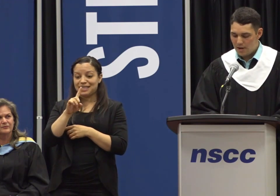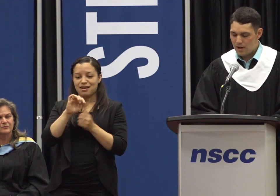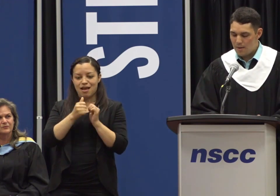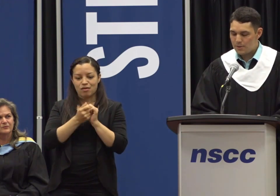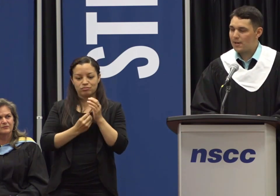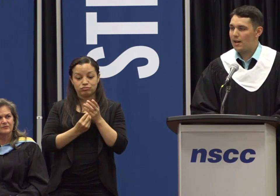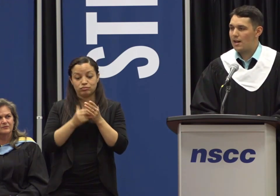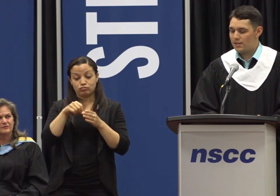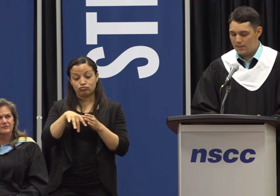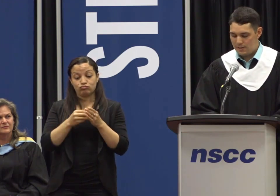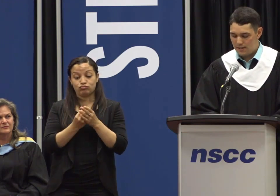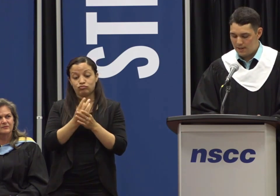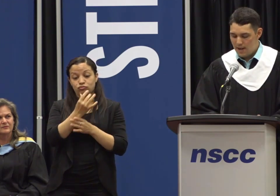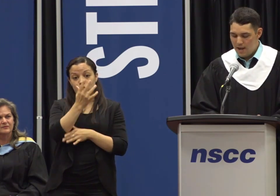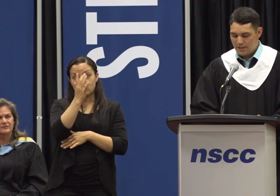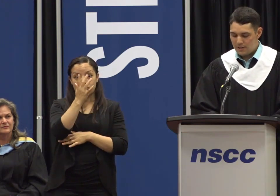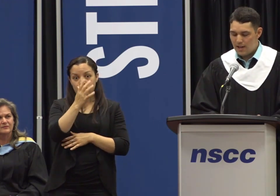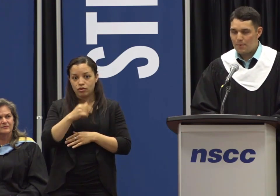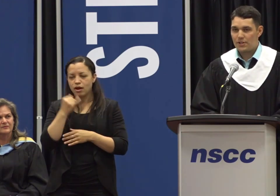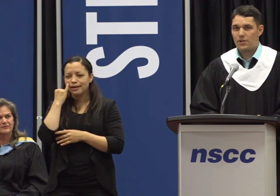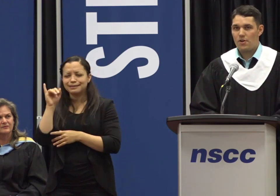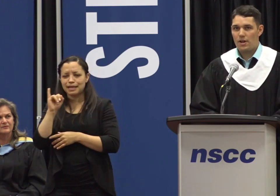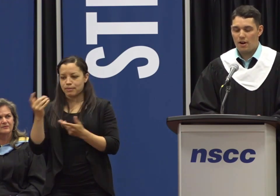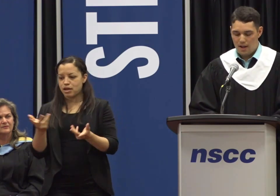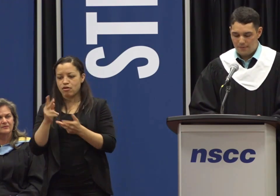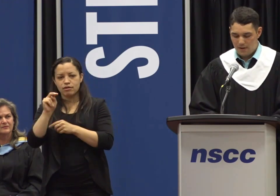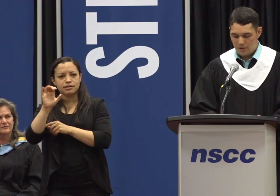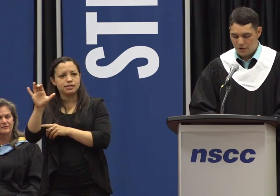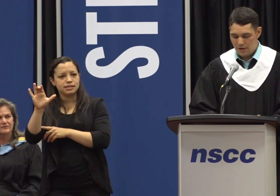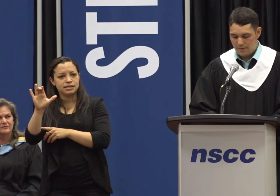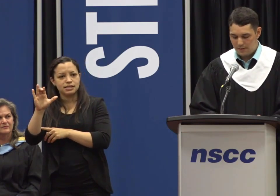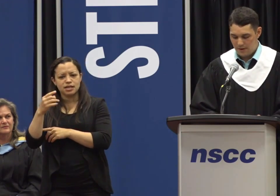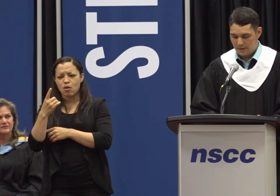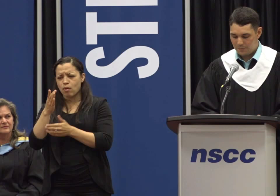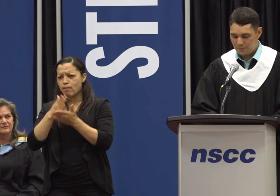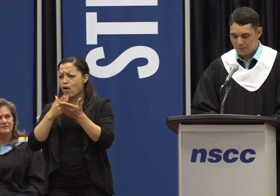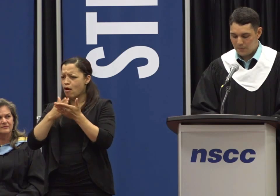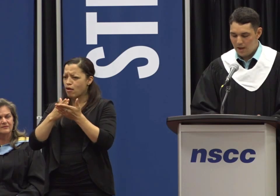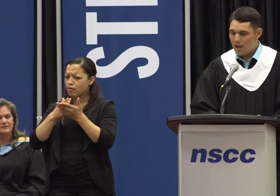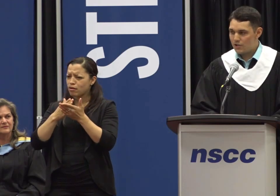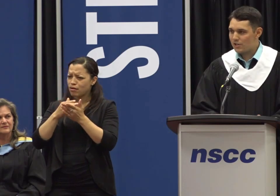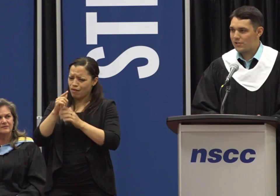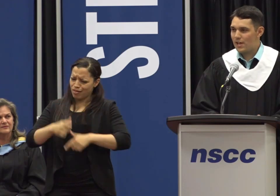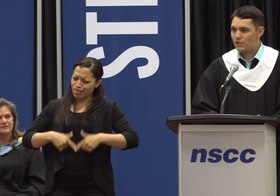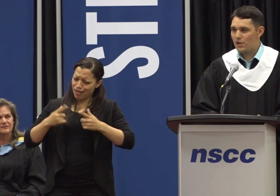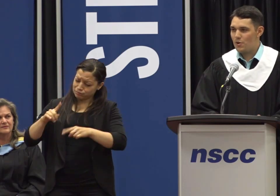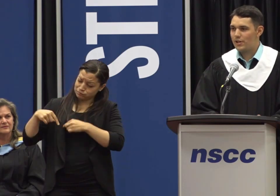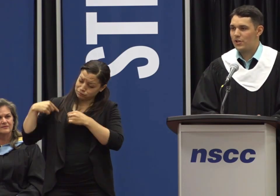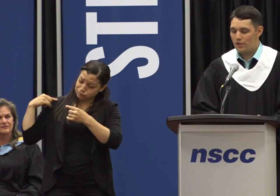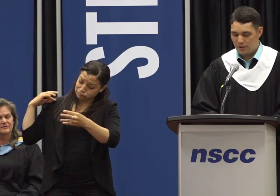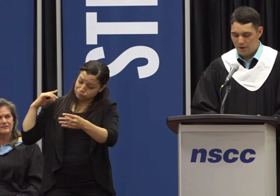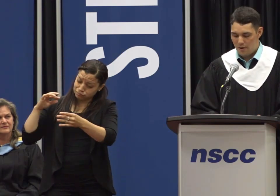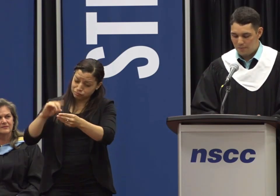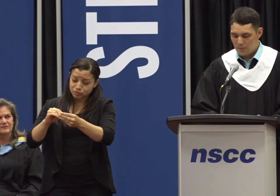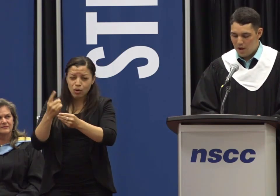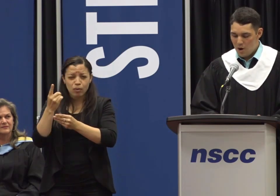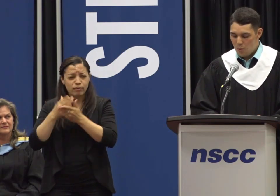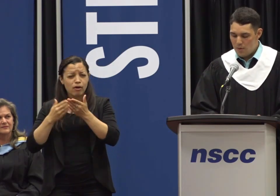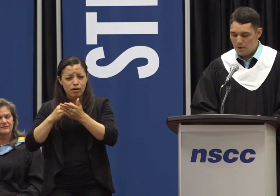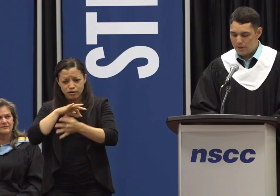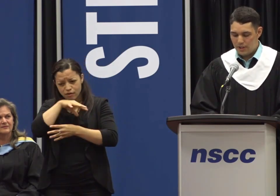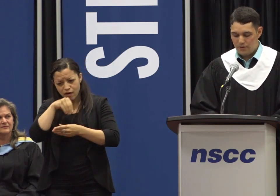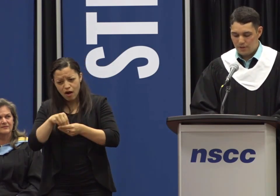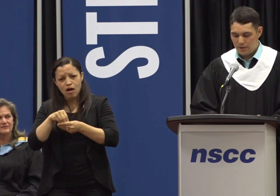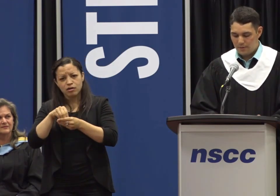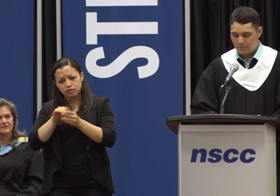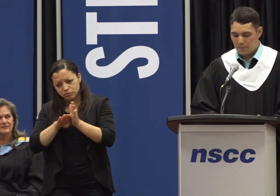us, our time spent at NSCC is a stepping stone in our lifelong journey of learning. And just as that tree will continue to grow, we